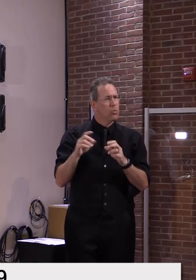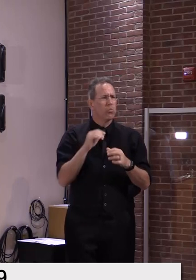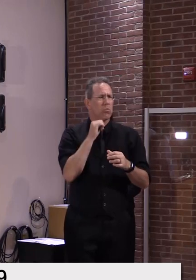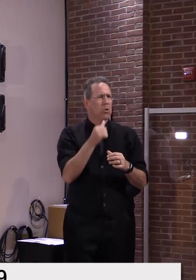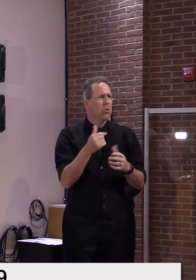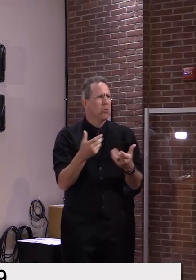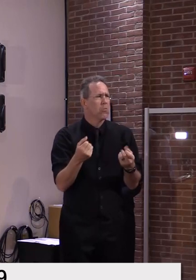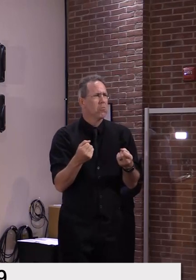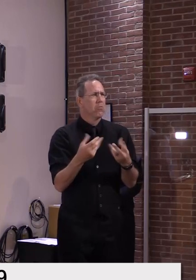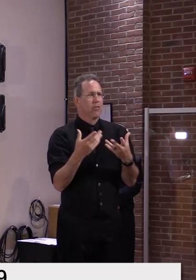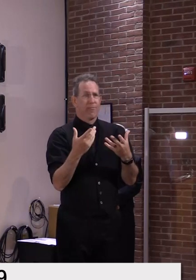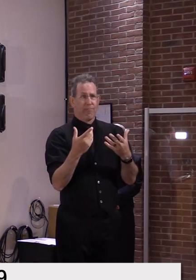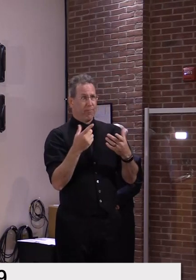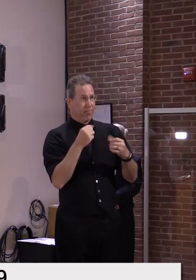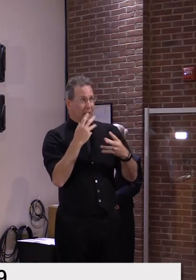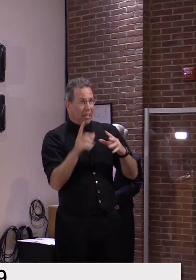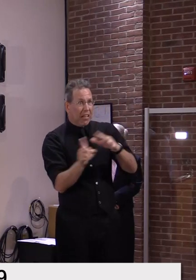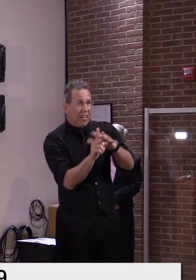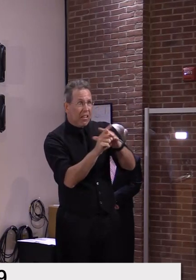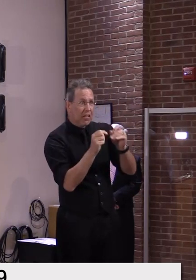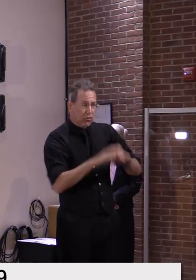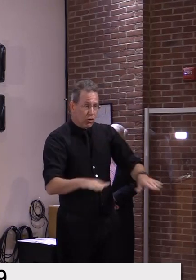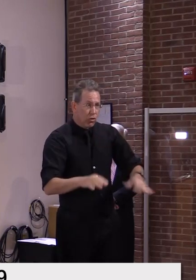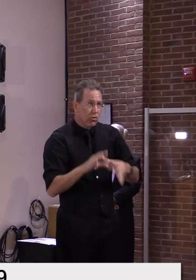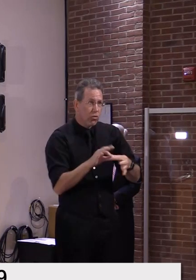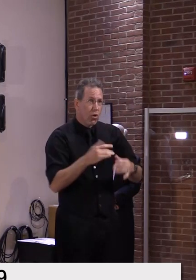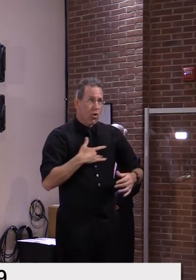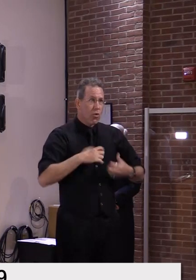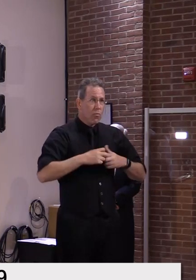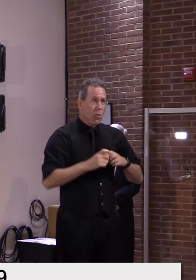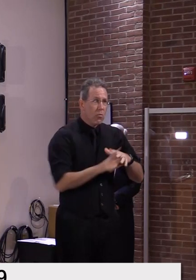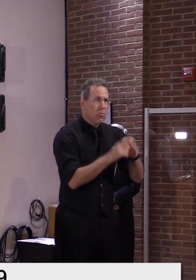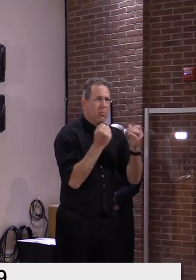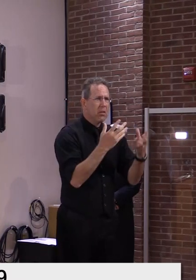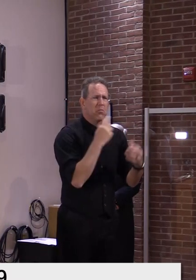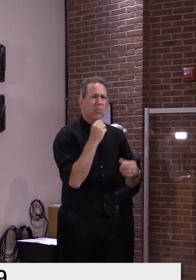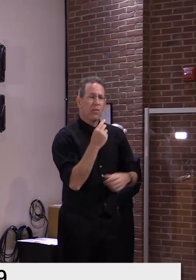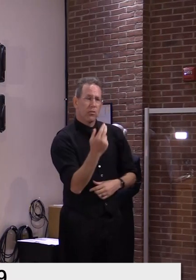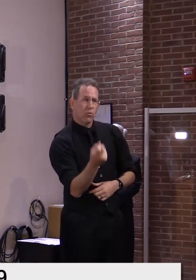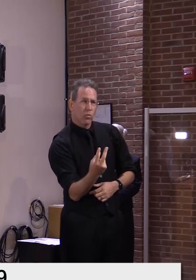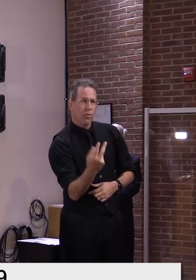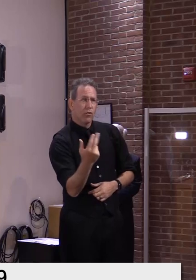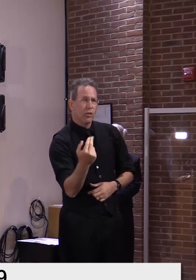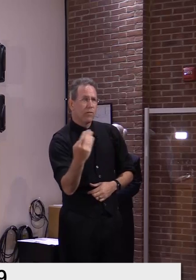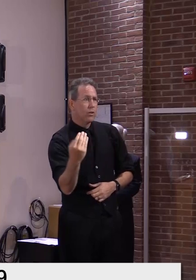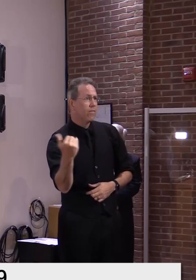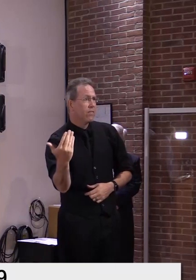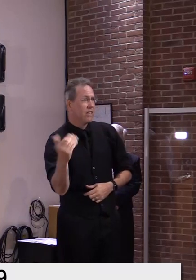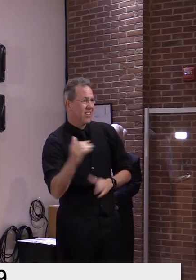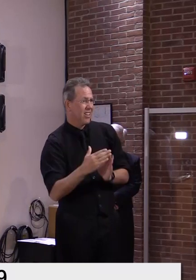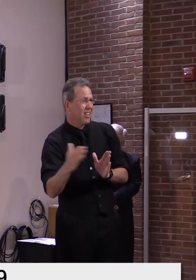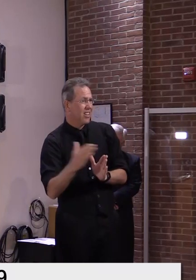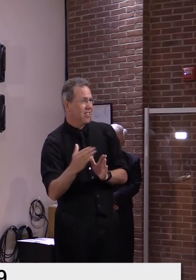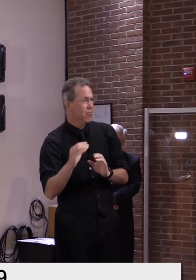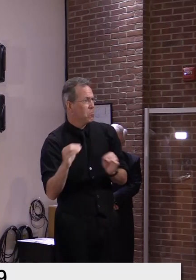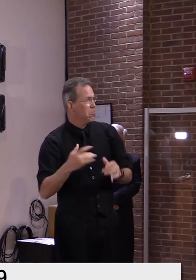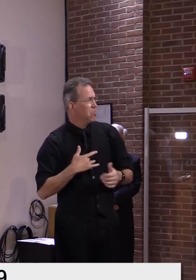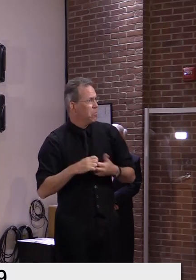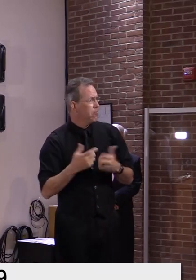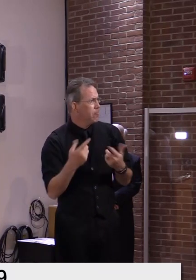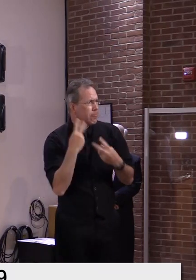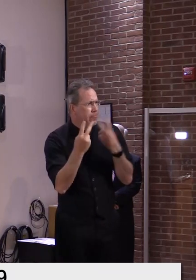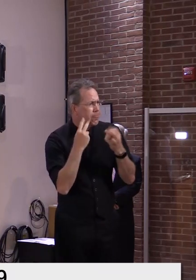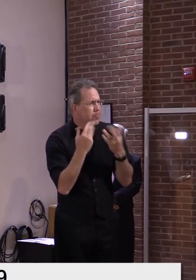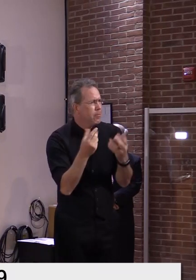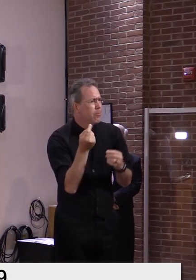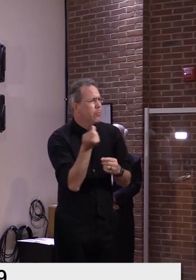the pediatric population. It clearly is not being reported with a significant frequency, or we would really